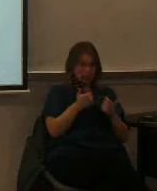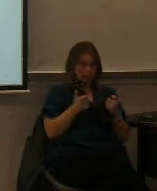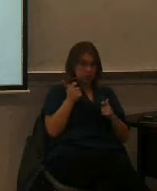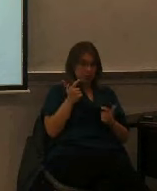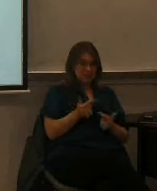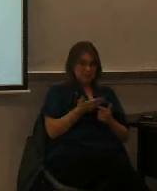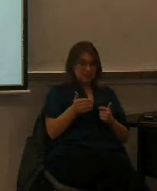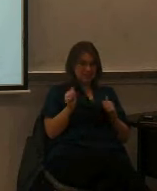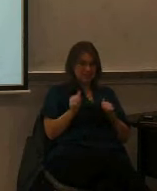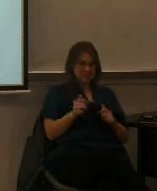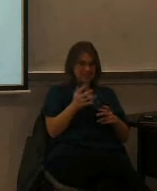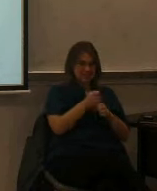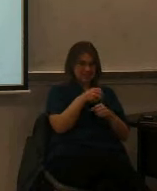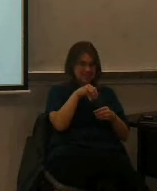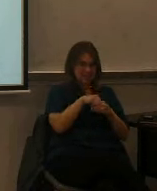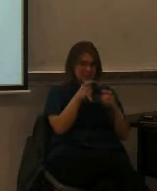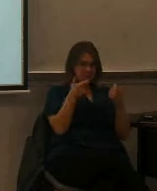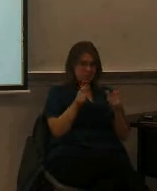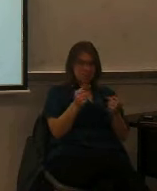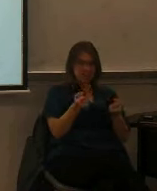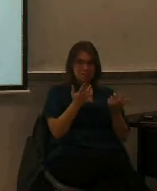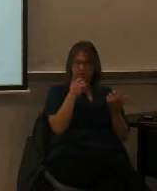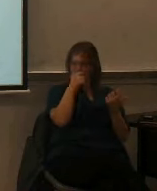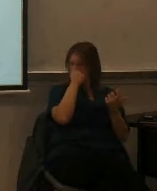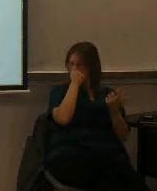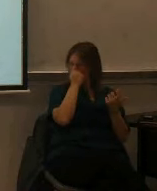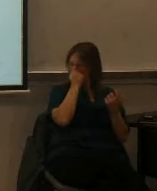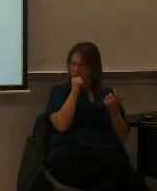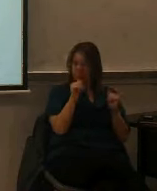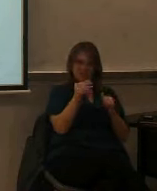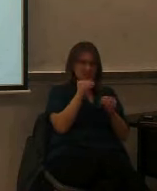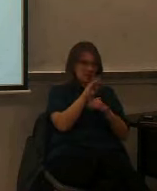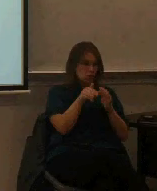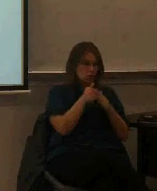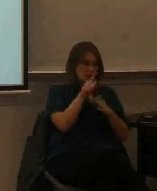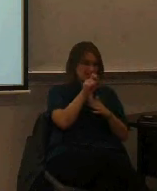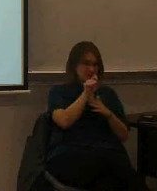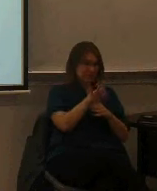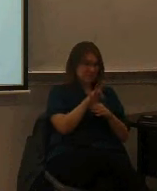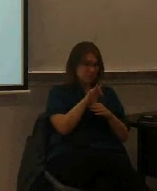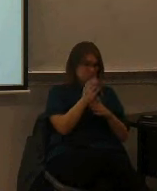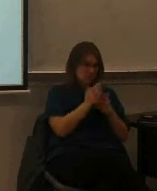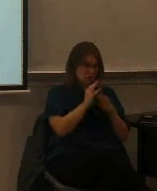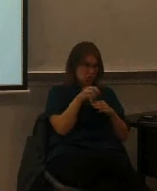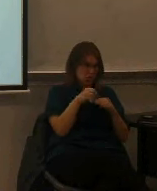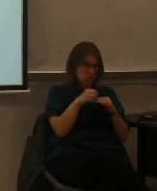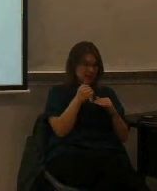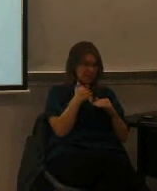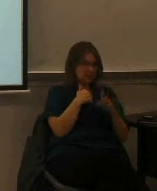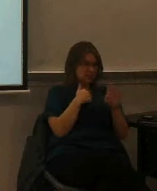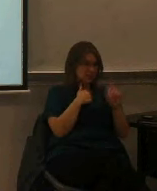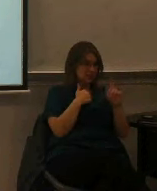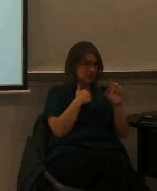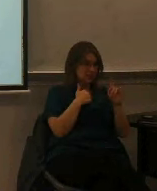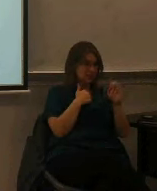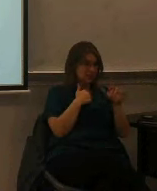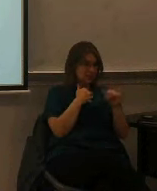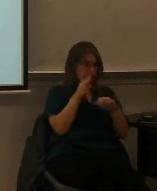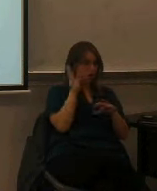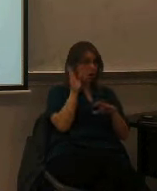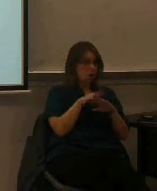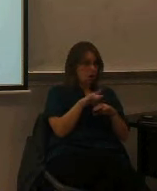can take in big amounts. They can eat a whole leaf particle that has bacteria on it or something like